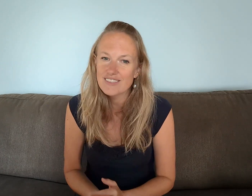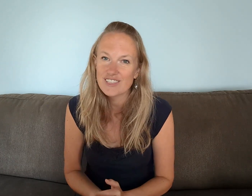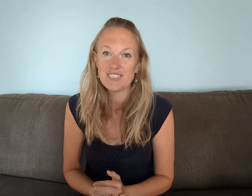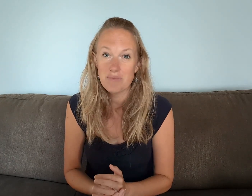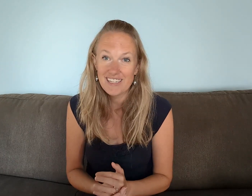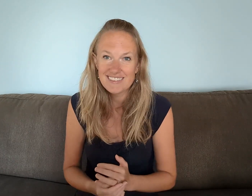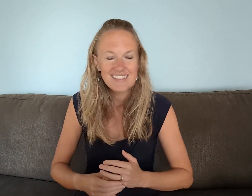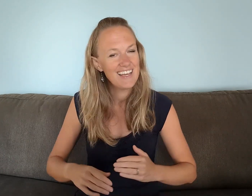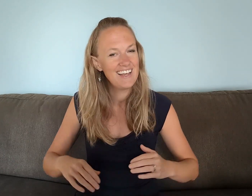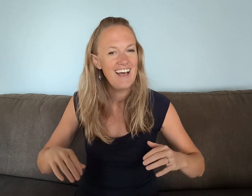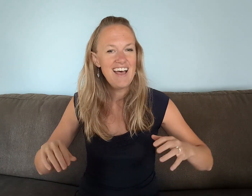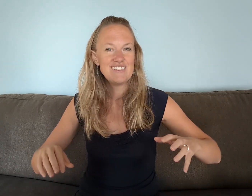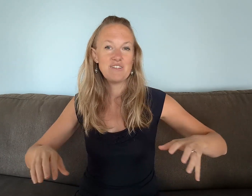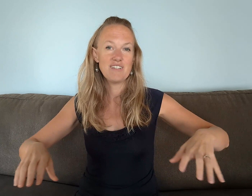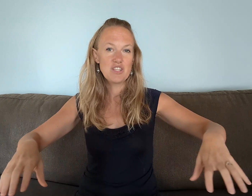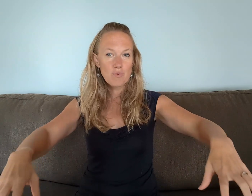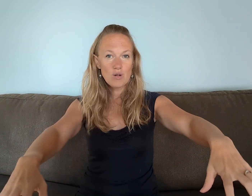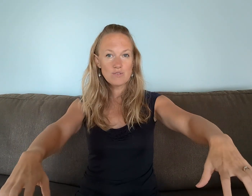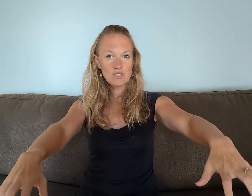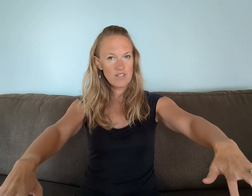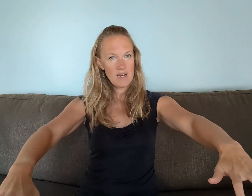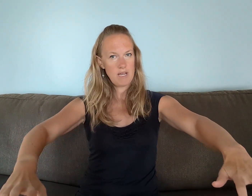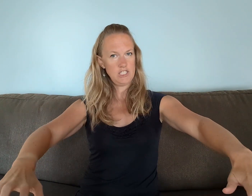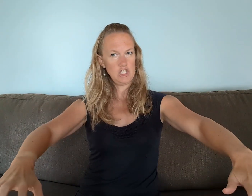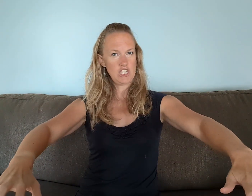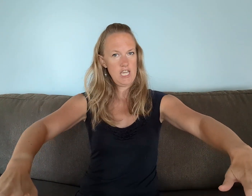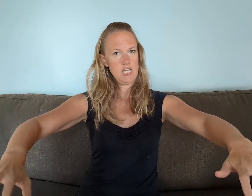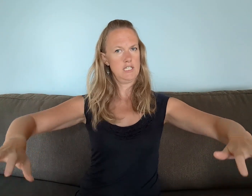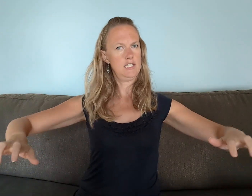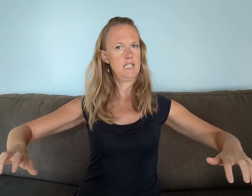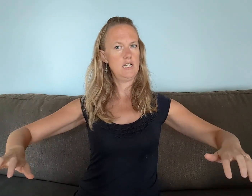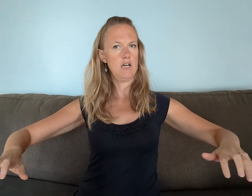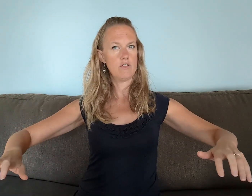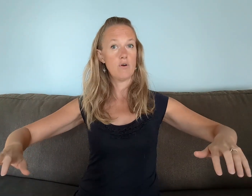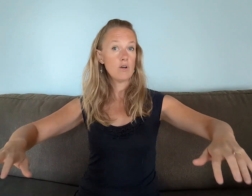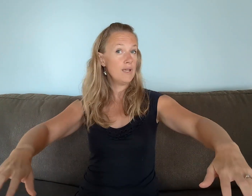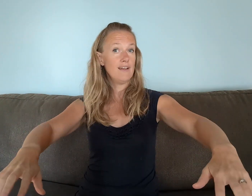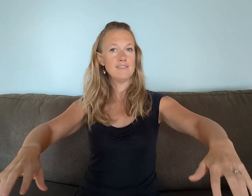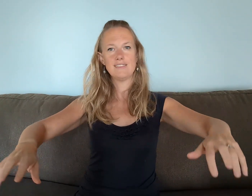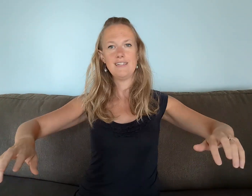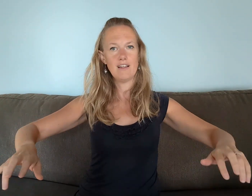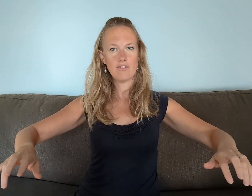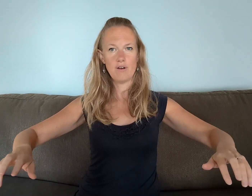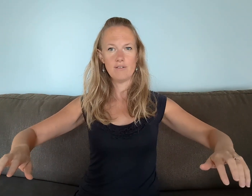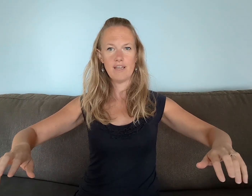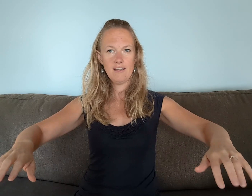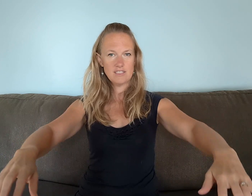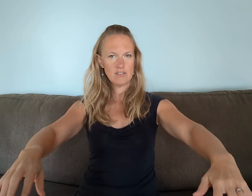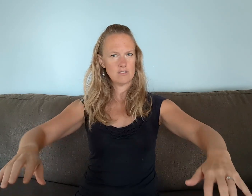for dominions. So anyways, thrones. So for that, imagine you're a king sitting on or a queen sitting on a throne, okay? So it's almost